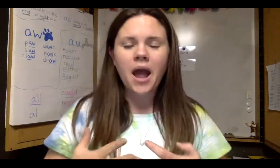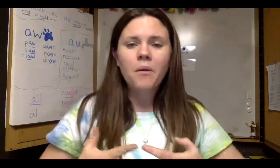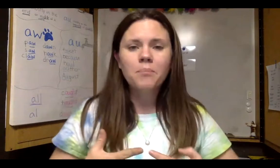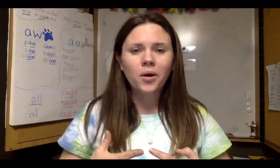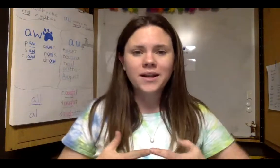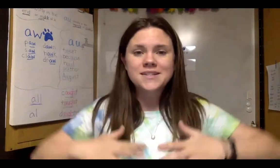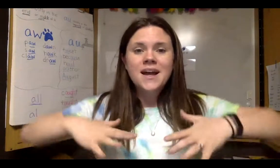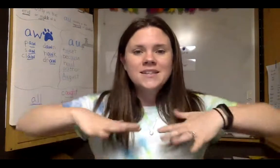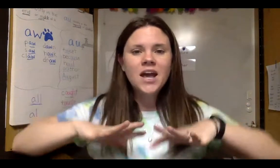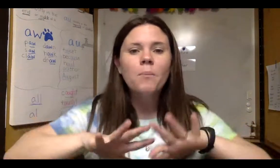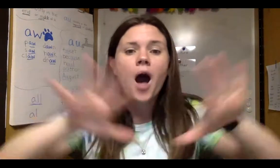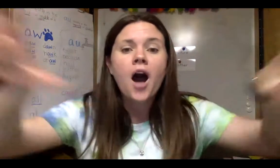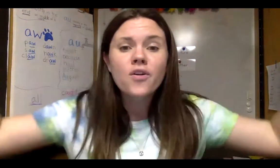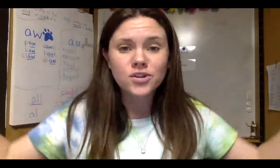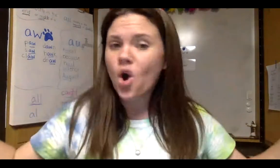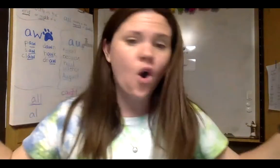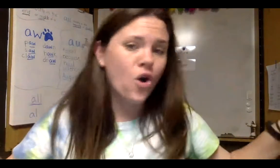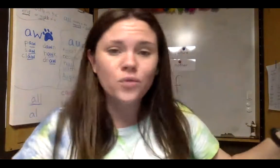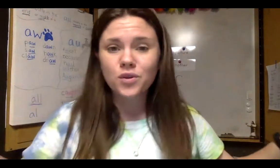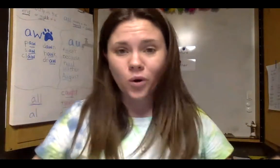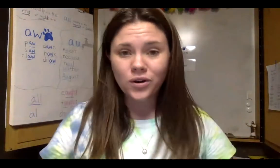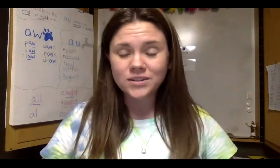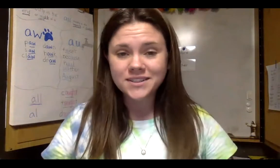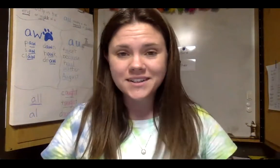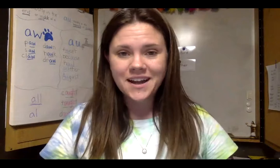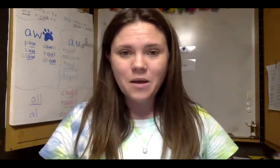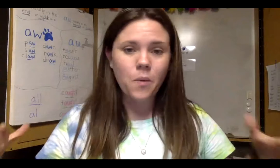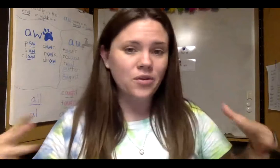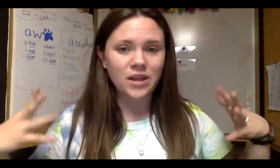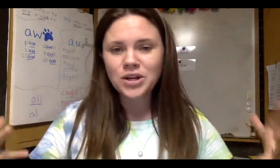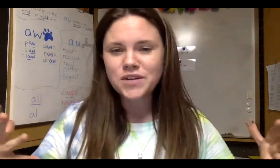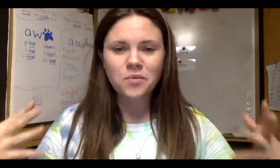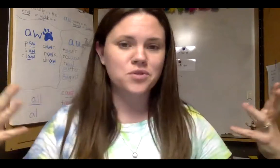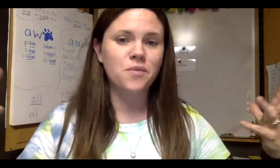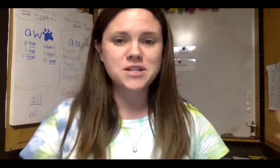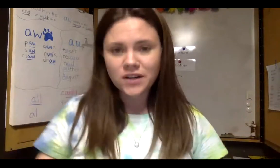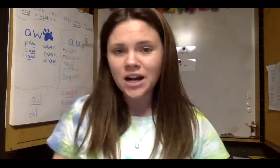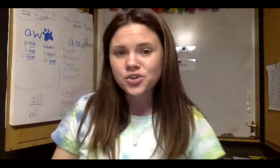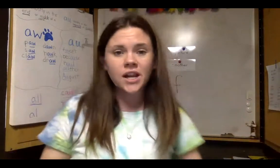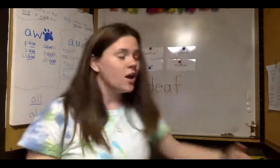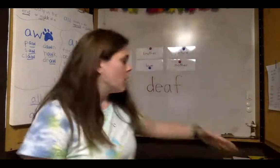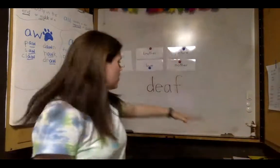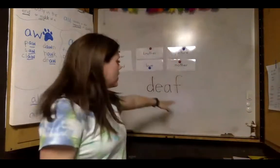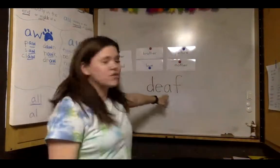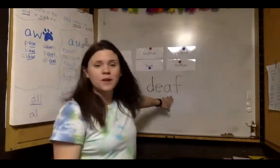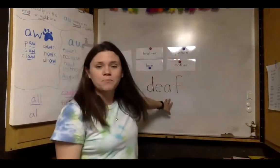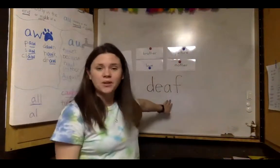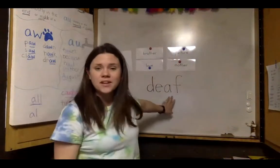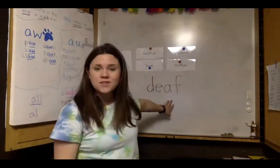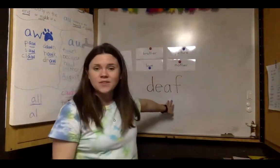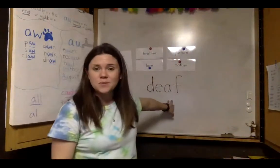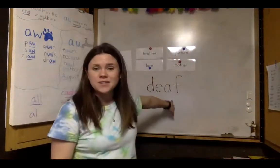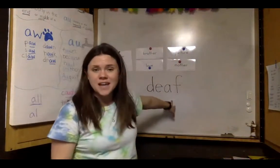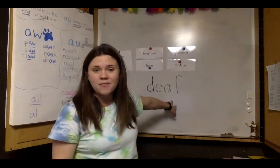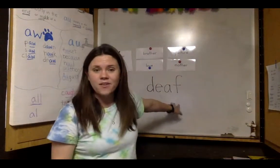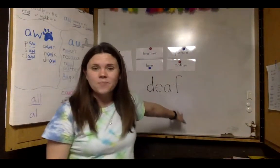talking about how important it is to help others all over the world, whether they look different, whether they're from a different country, whether they have different abilities,